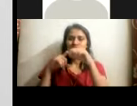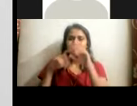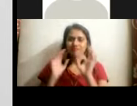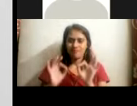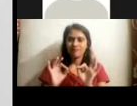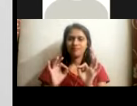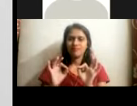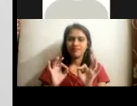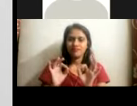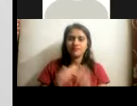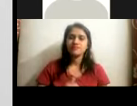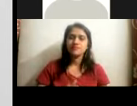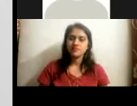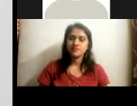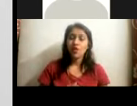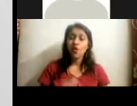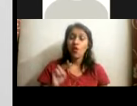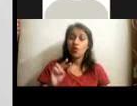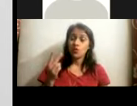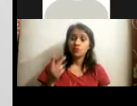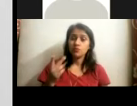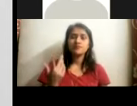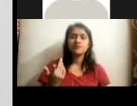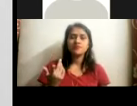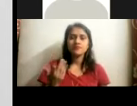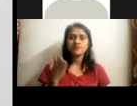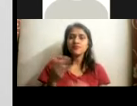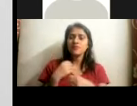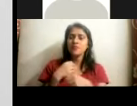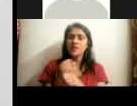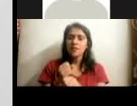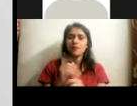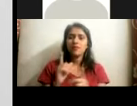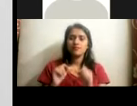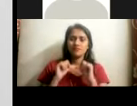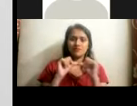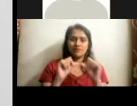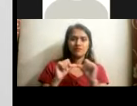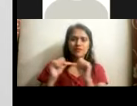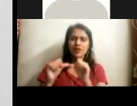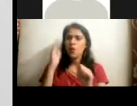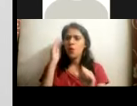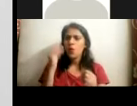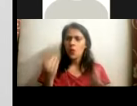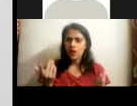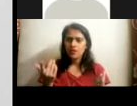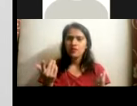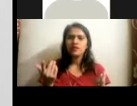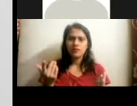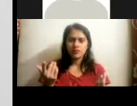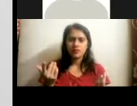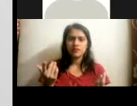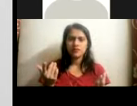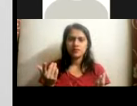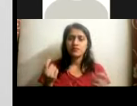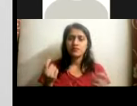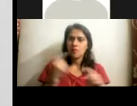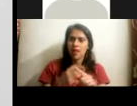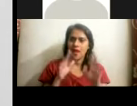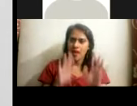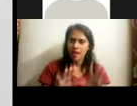establishing causations, if you are answering the why question, if something causes something or not, or